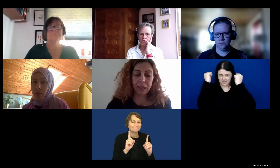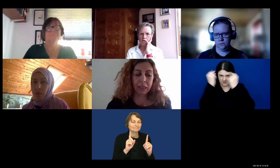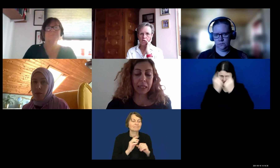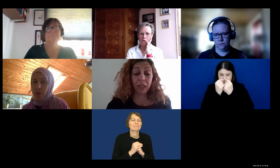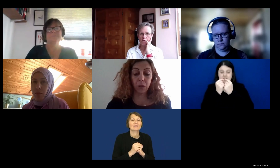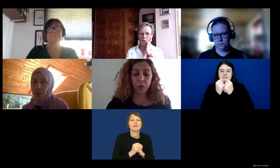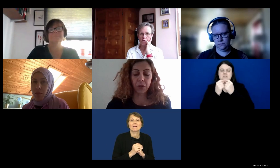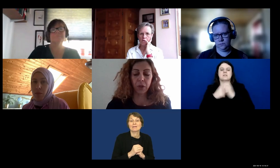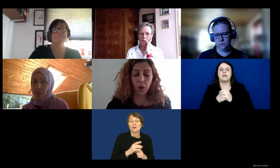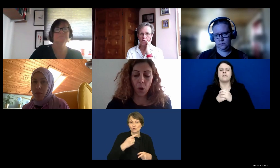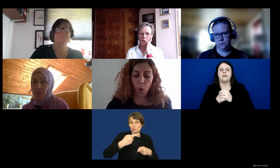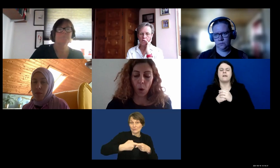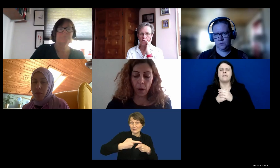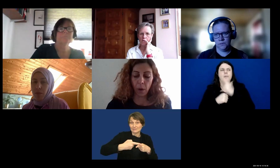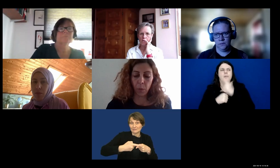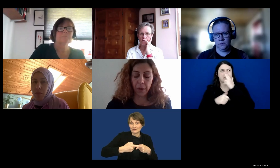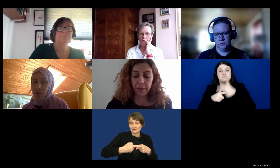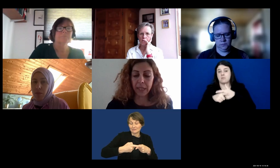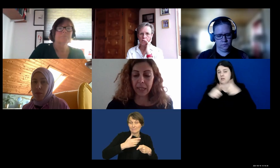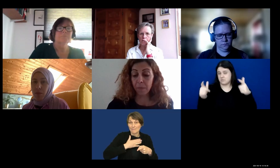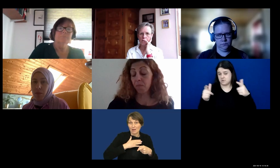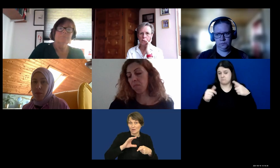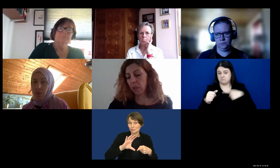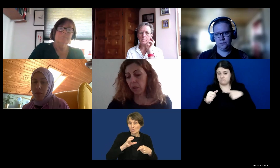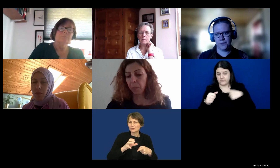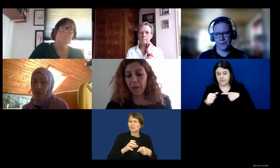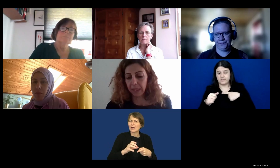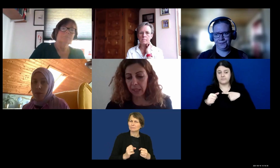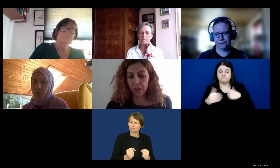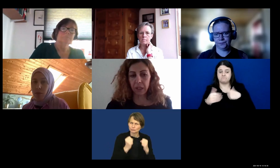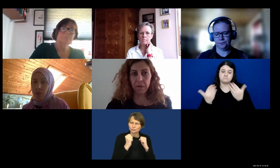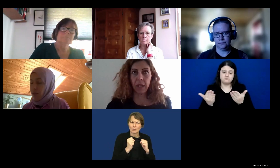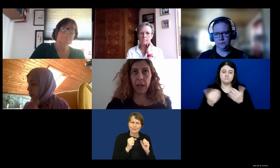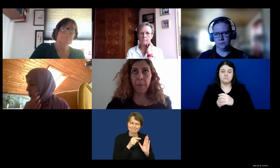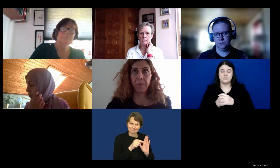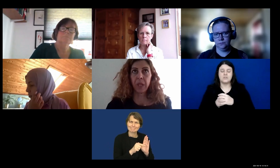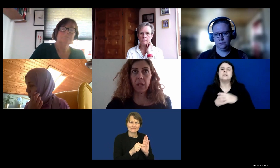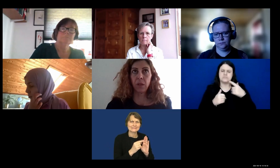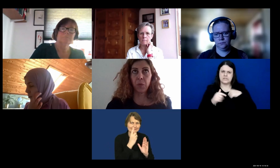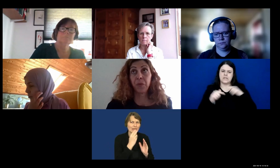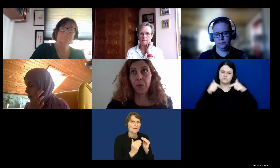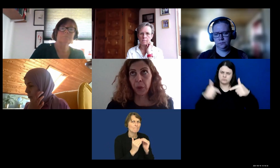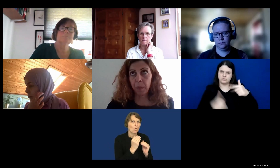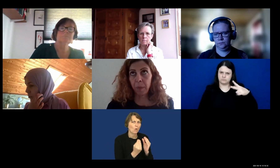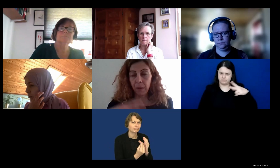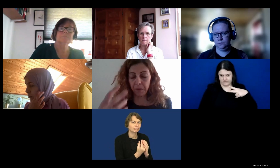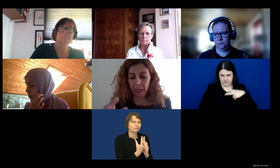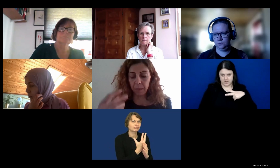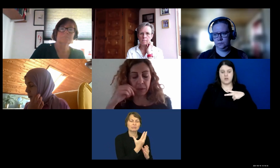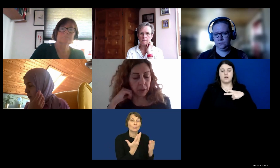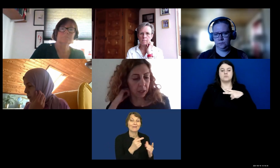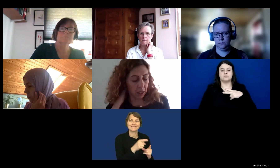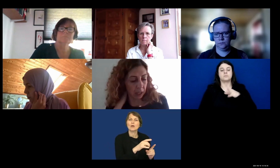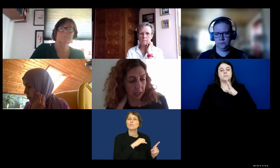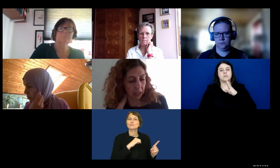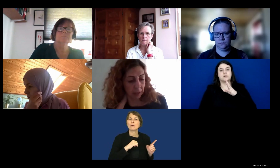prominent sectors where there is some, private initiative to inform about